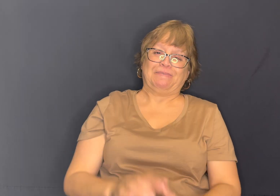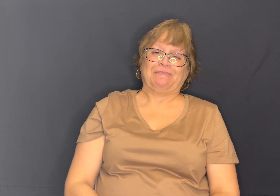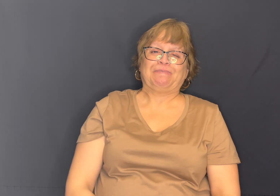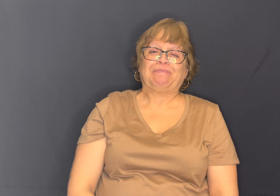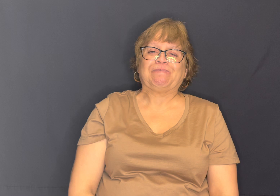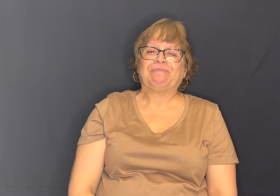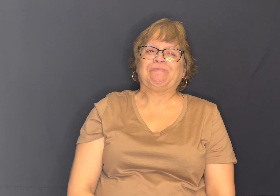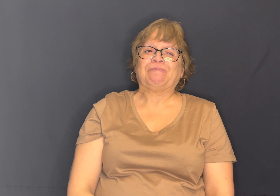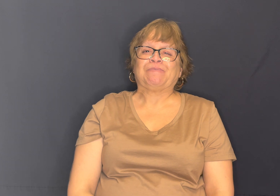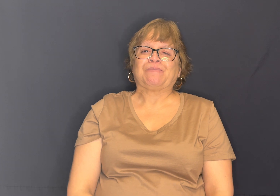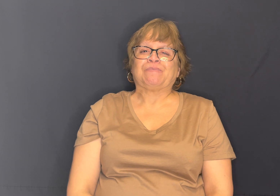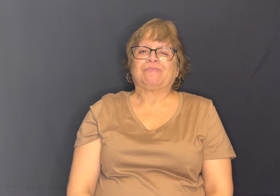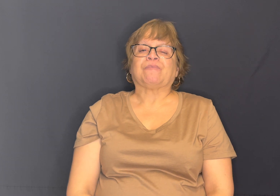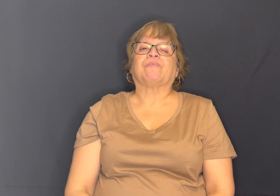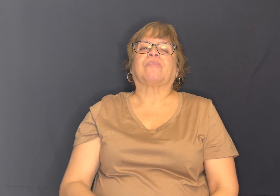All right. Back to the point.